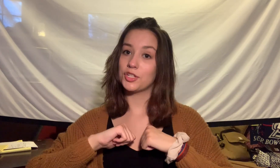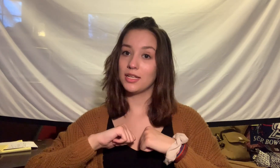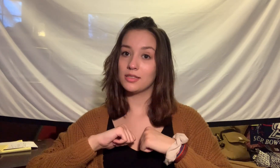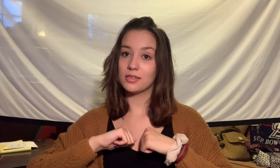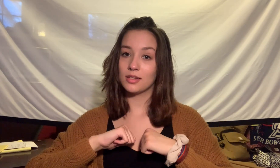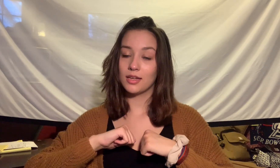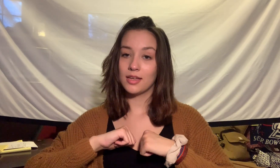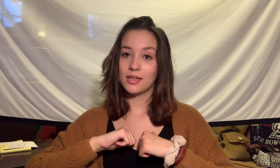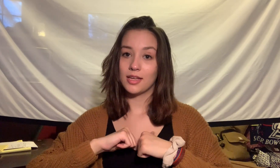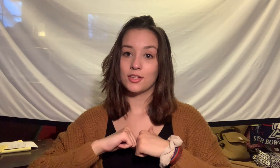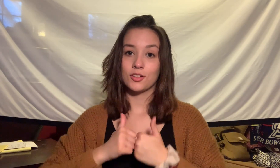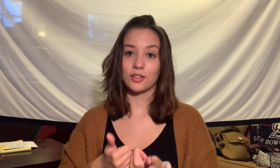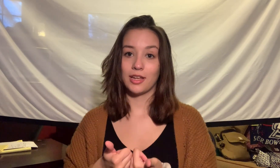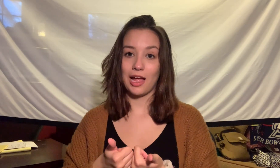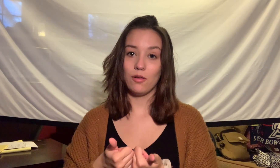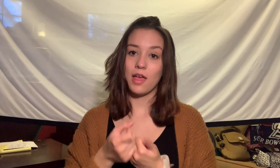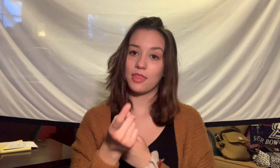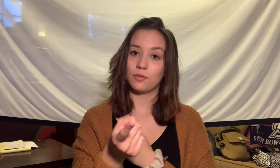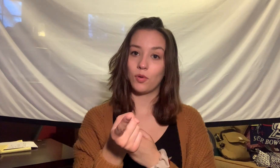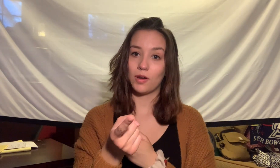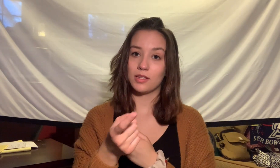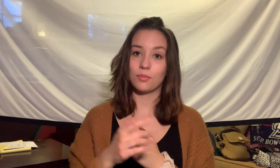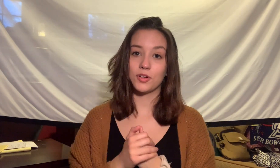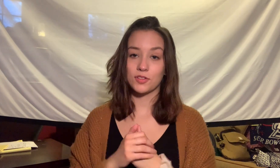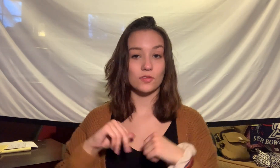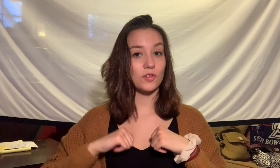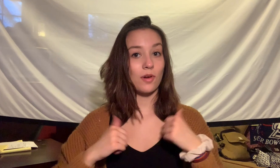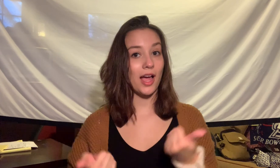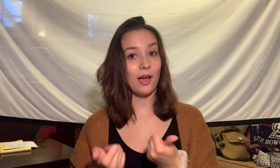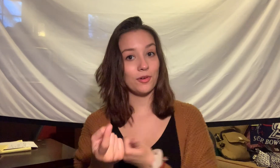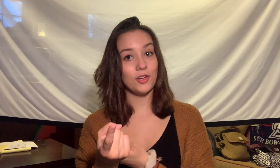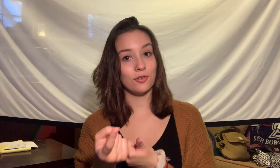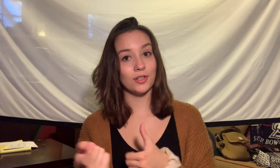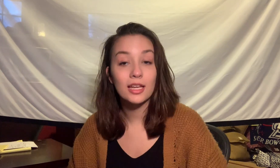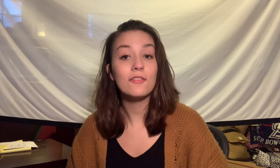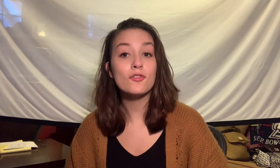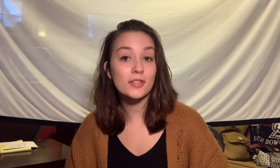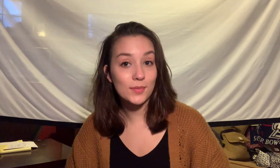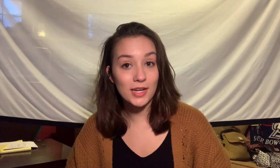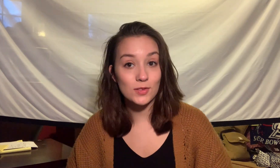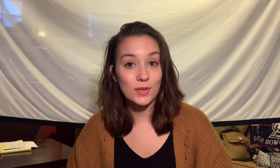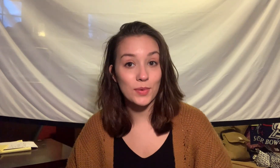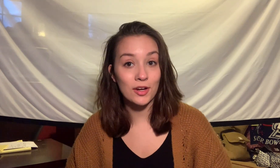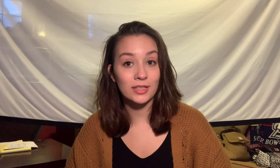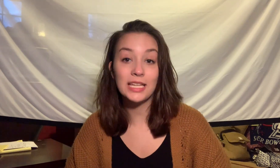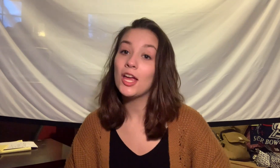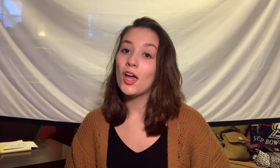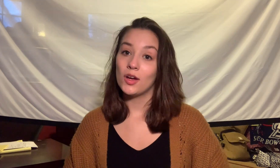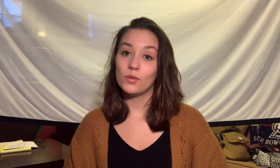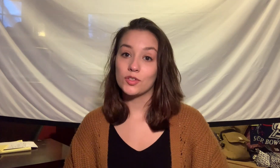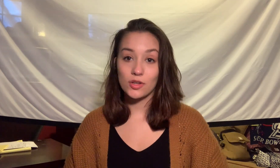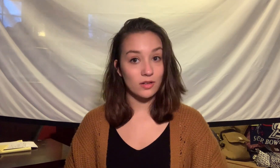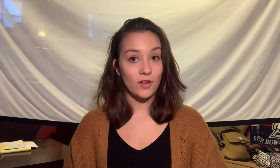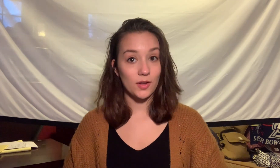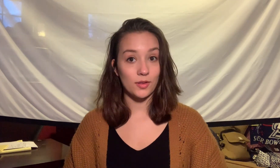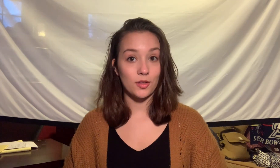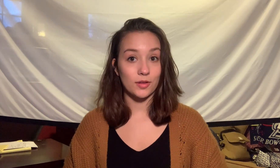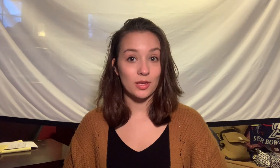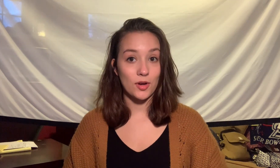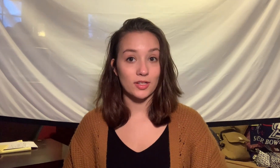chest, turn it out, and then point to the person. So how are you? If you know someone else within Paraclete who is trying to follow along with the American